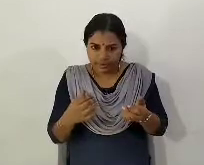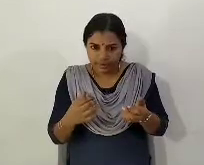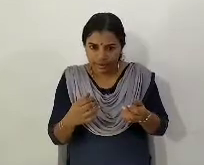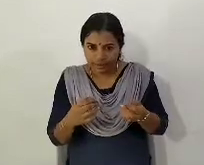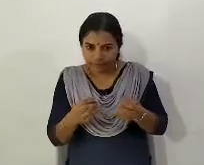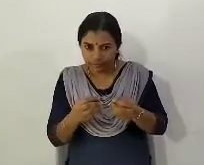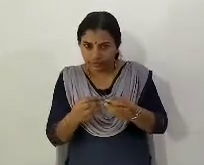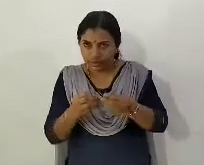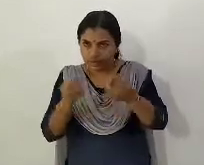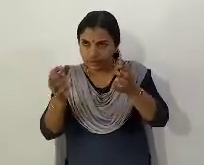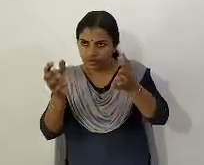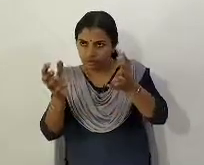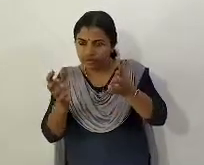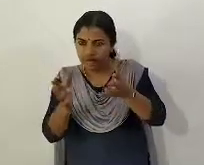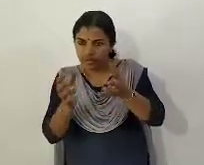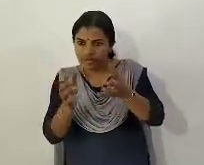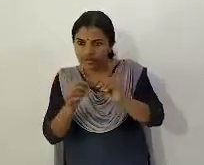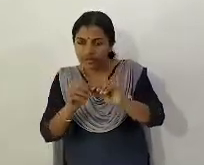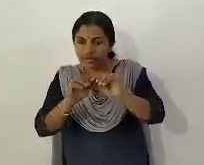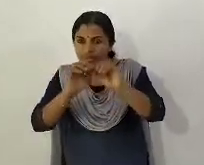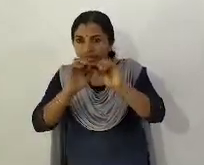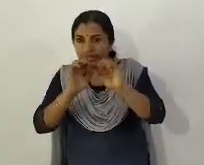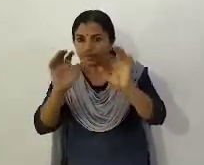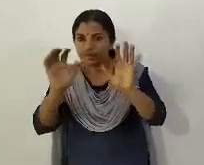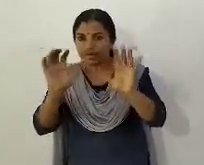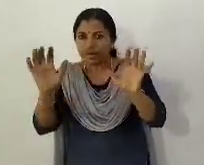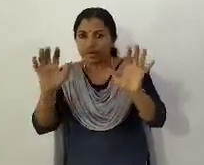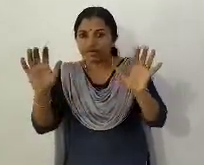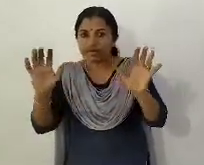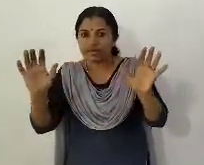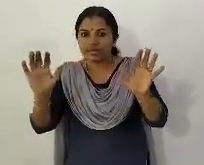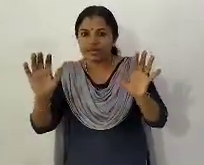Then check what's happening there. The clarity is